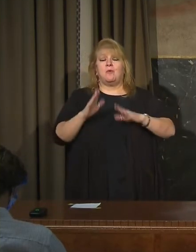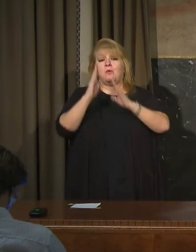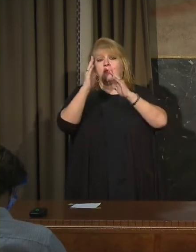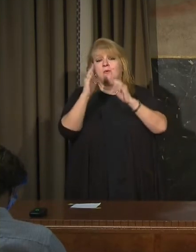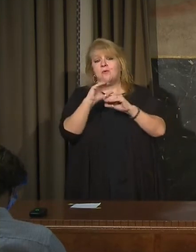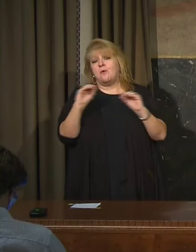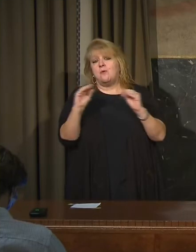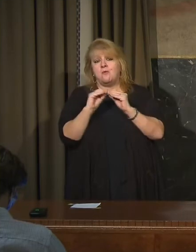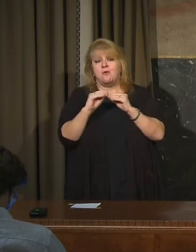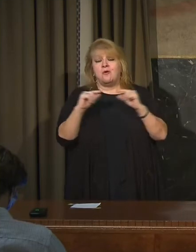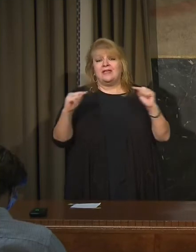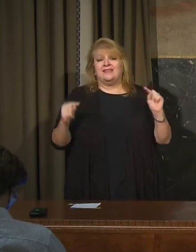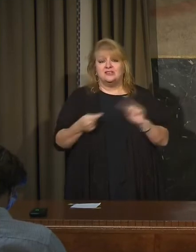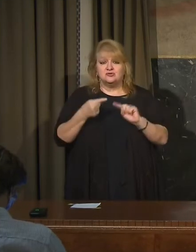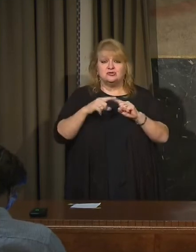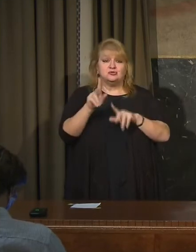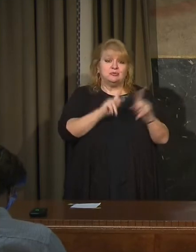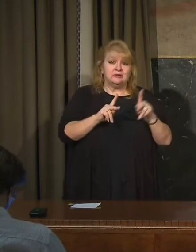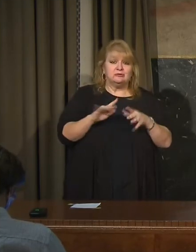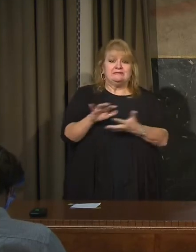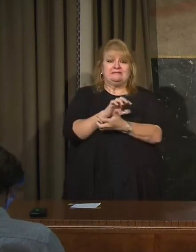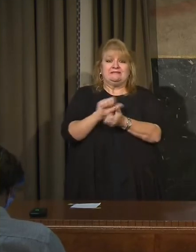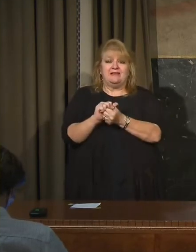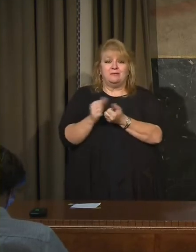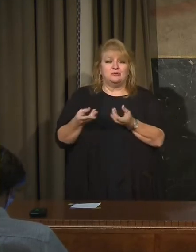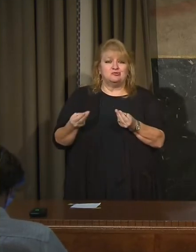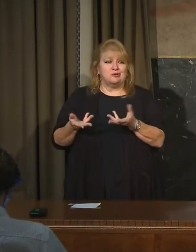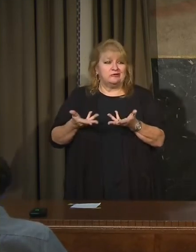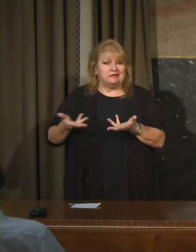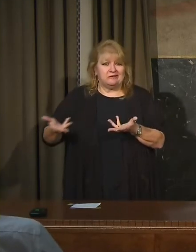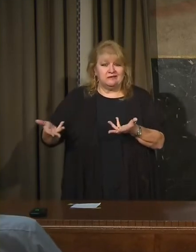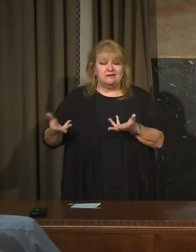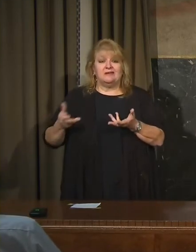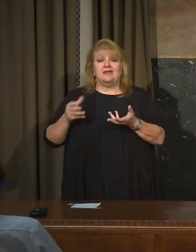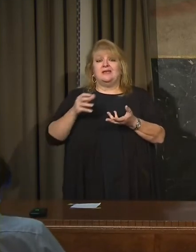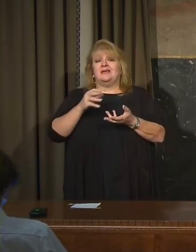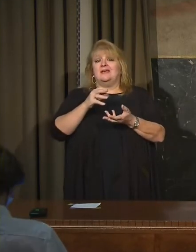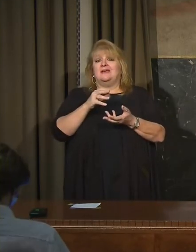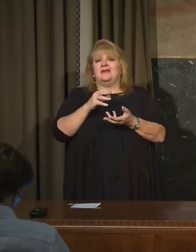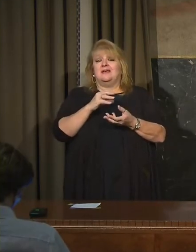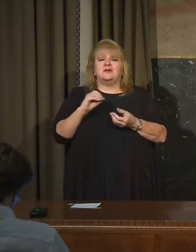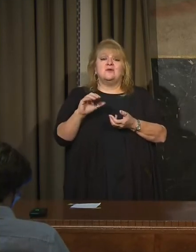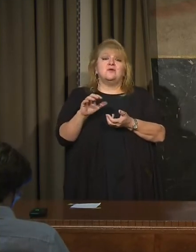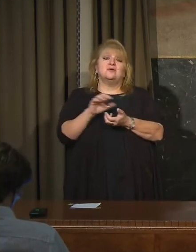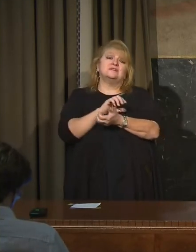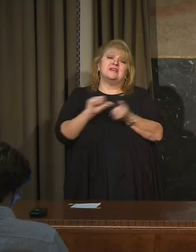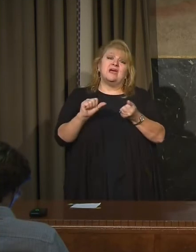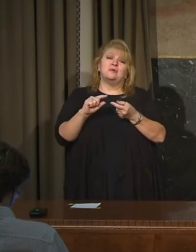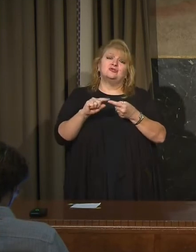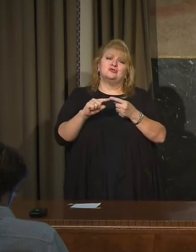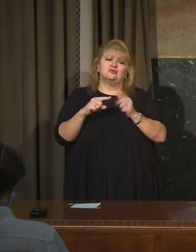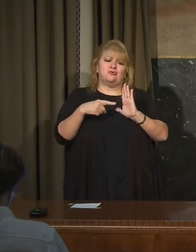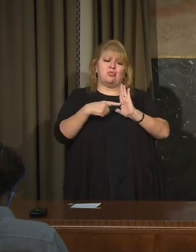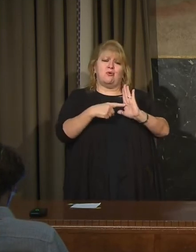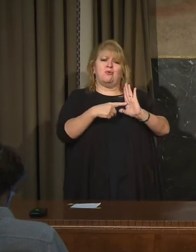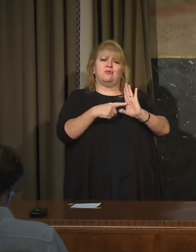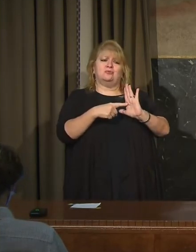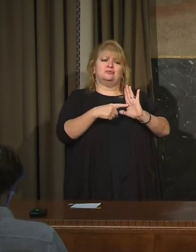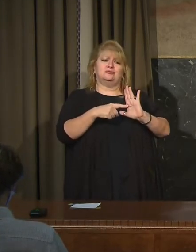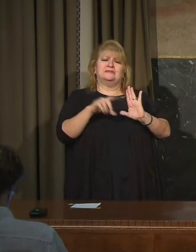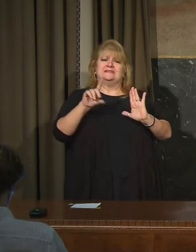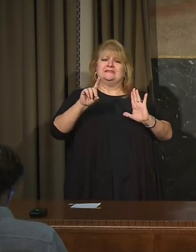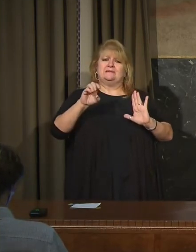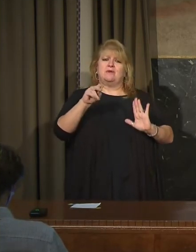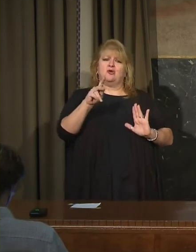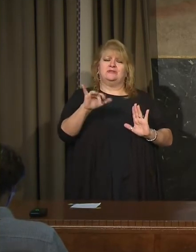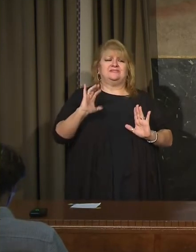people and damage to property or any damage to the core institutions of democracy that we have